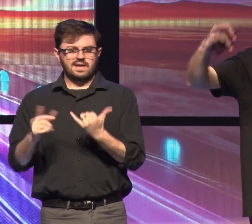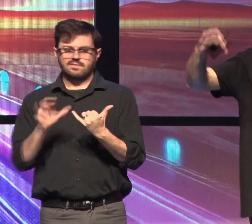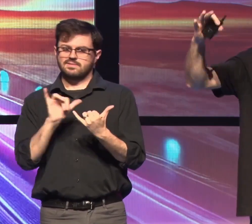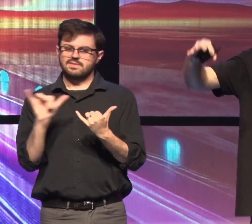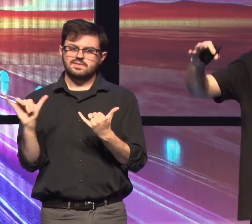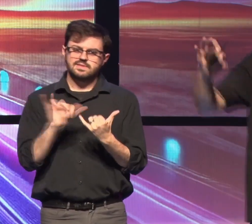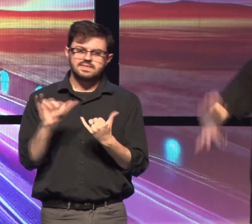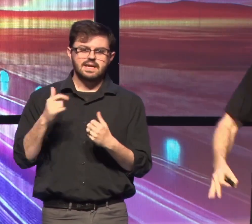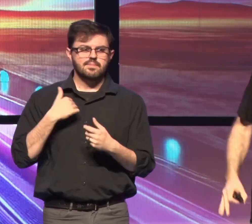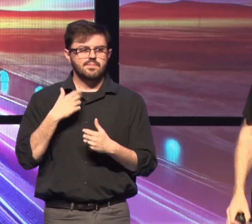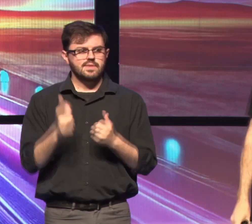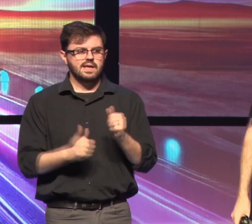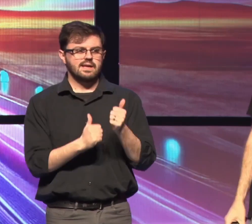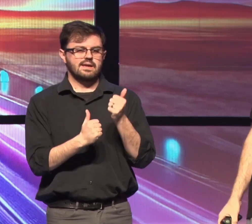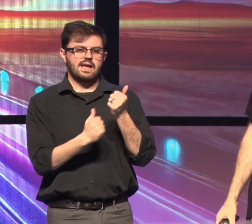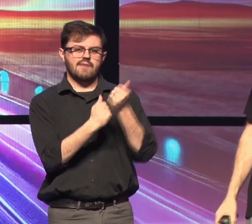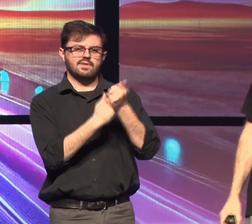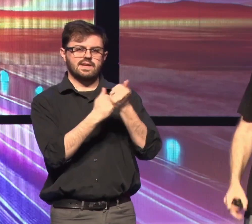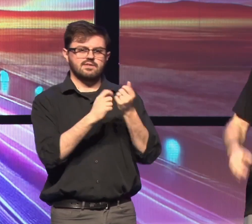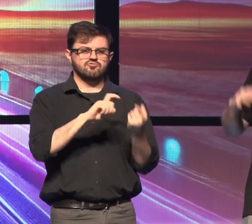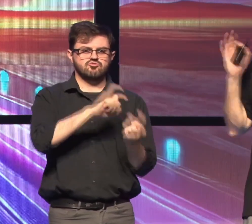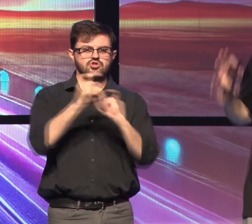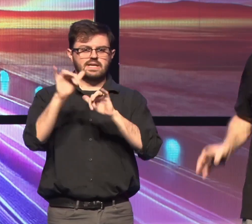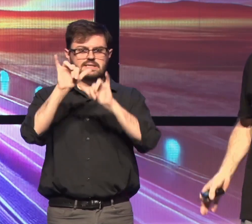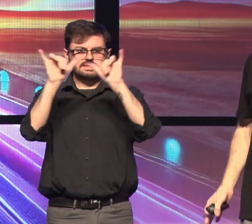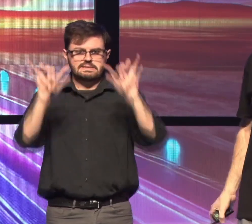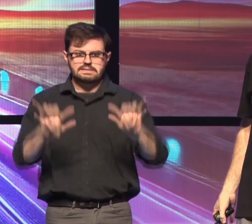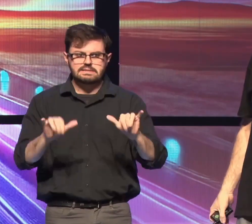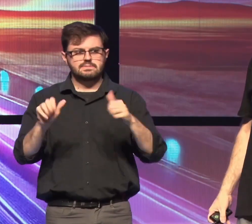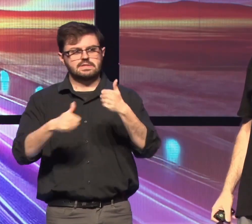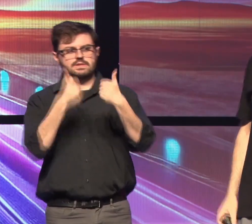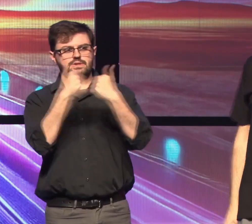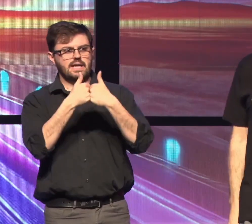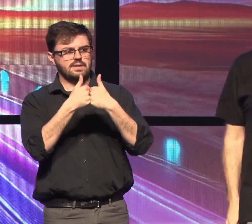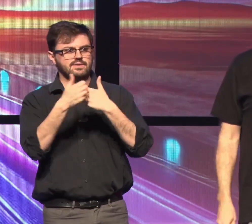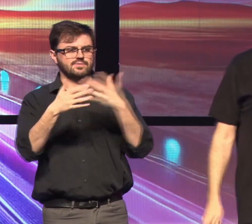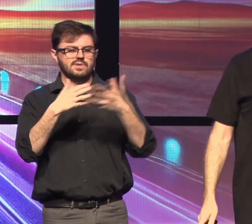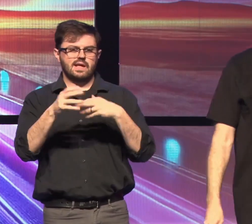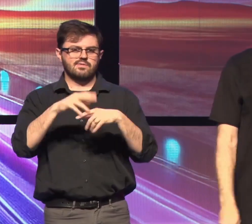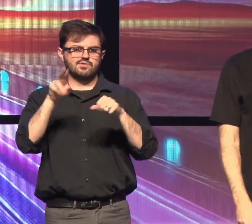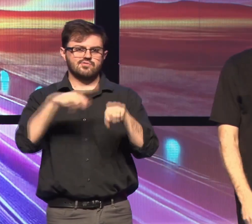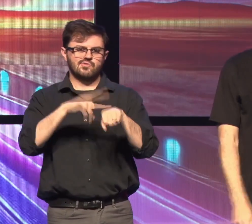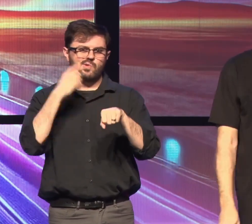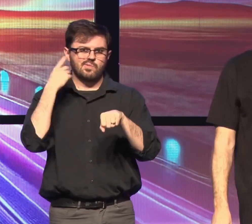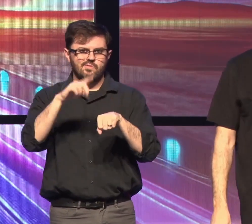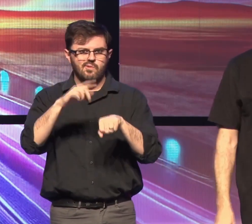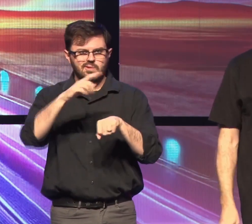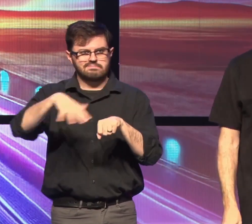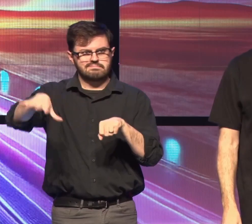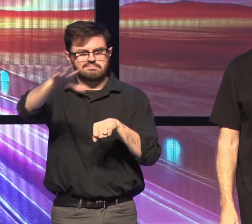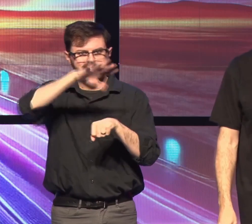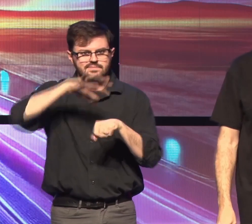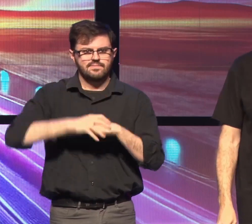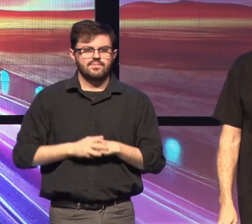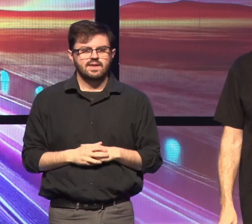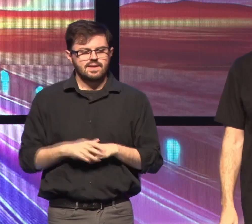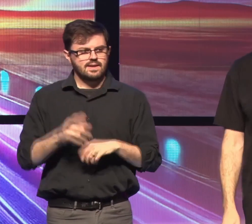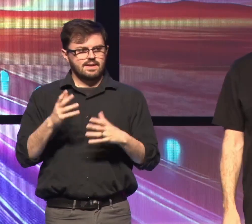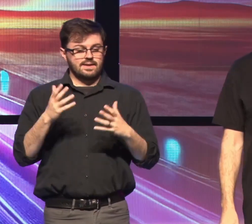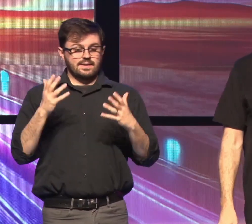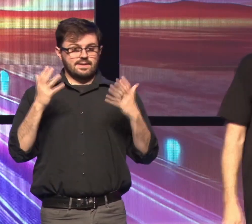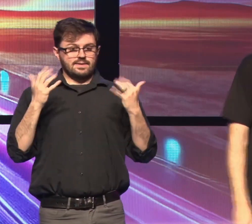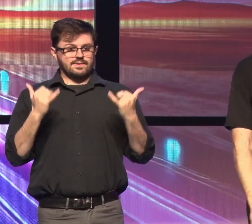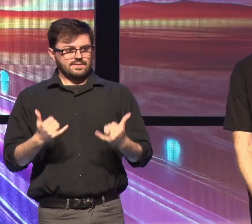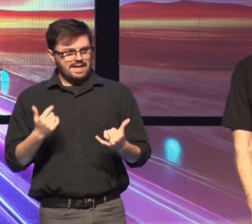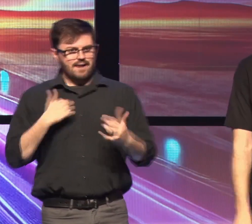the status quo of empire, okay? So here's what I don't want us to miss today. You're like, oh, thank you, because you just confused the snot out of me, Ryan. Like, what in